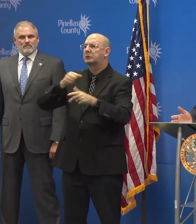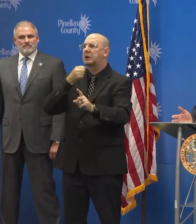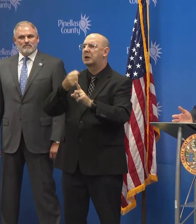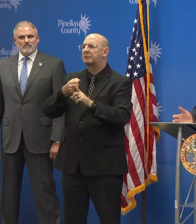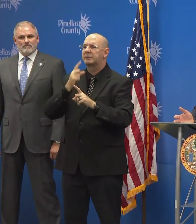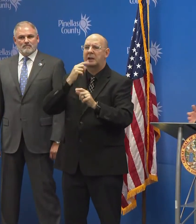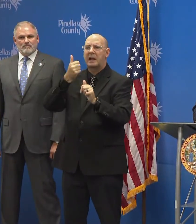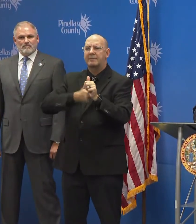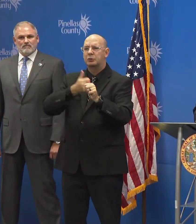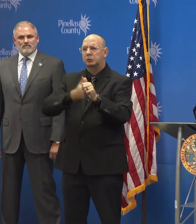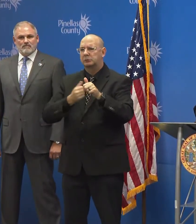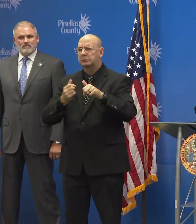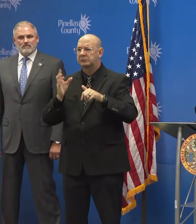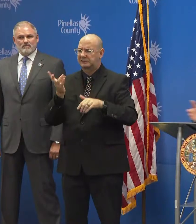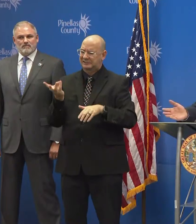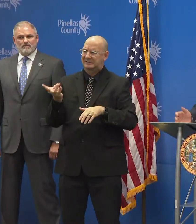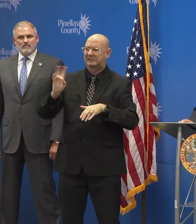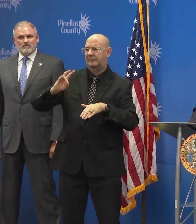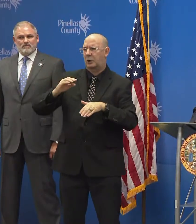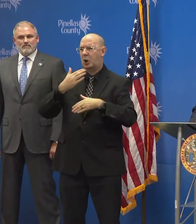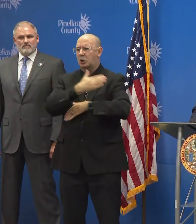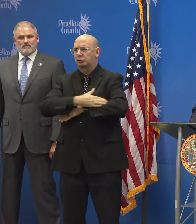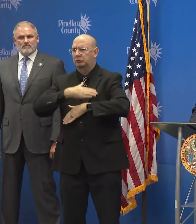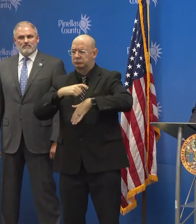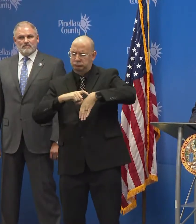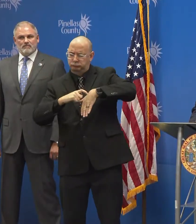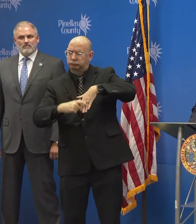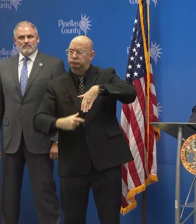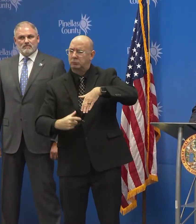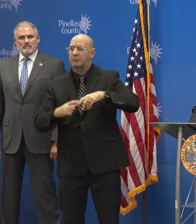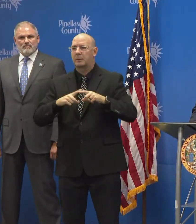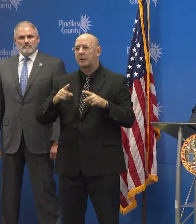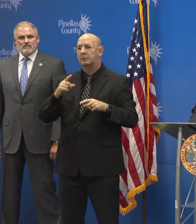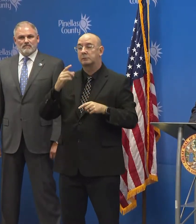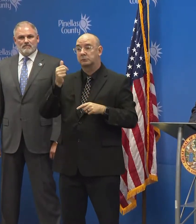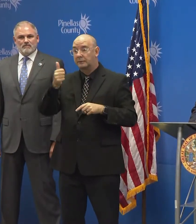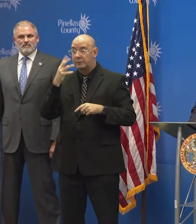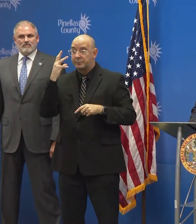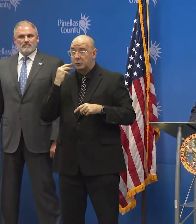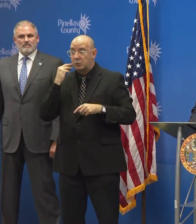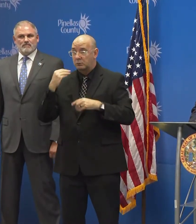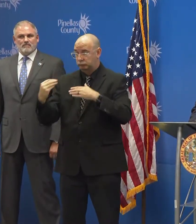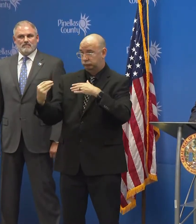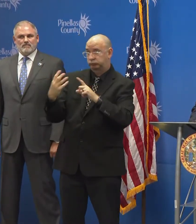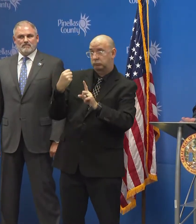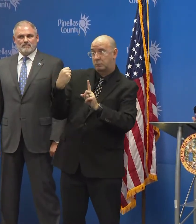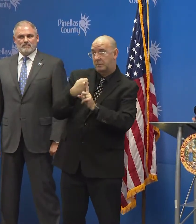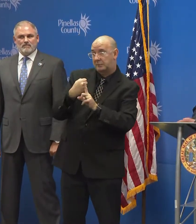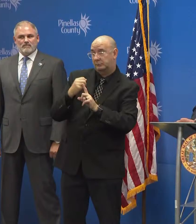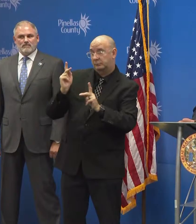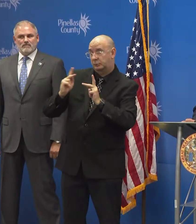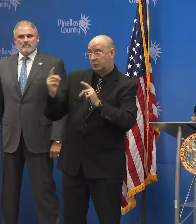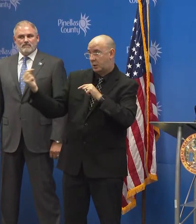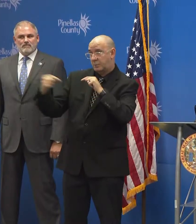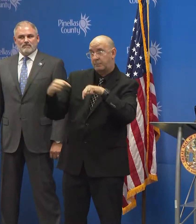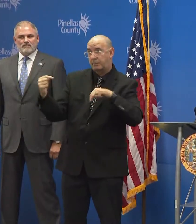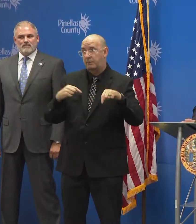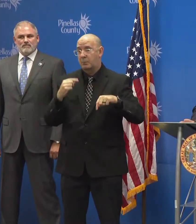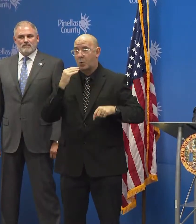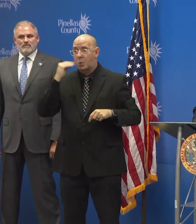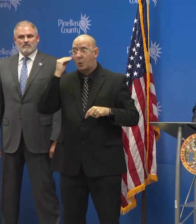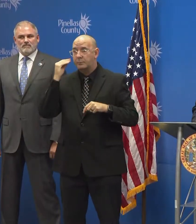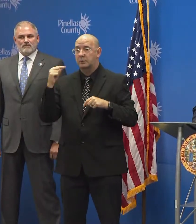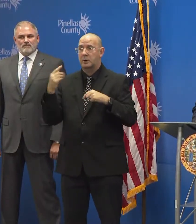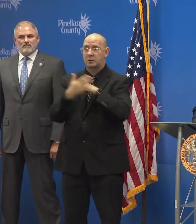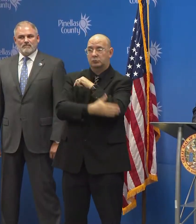indirect impacts, not just from the storm, but also from people that may be evacuating to other parts of the state. So we want to make sure that